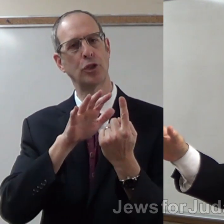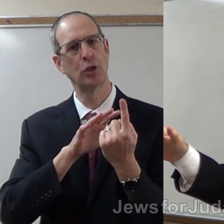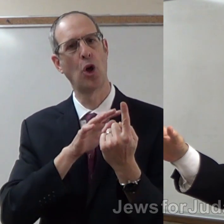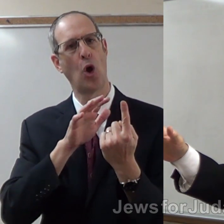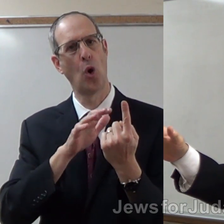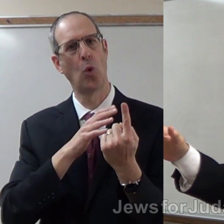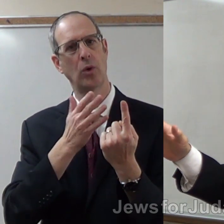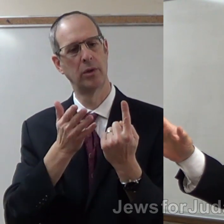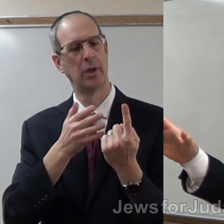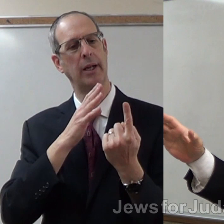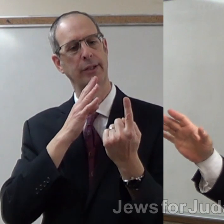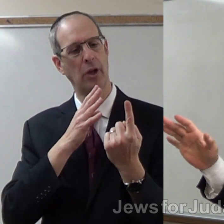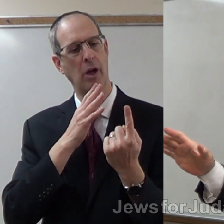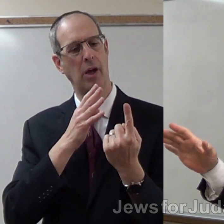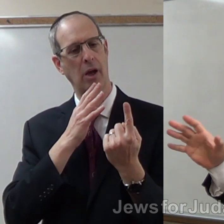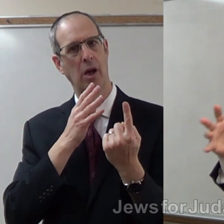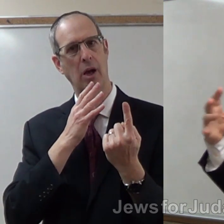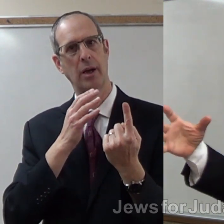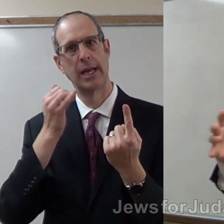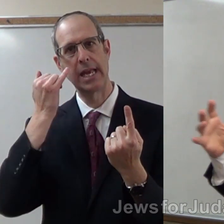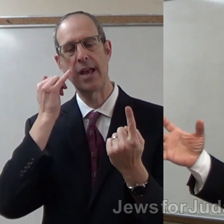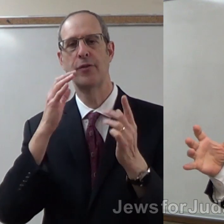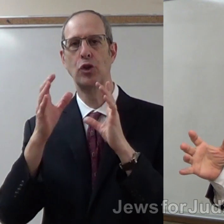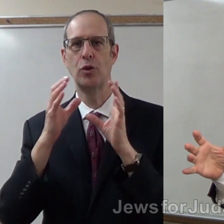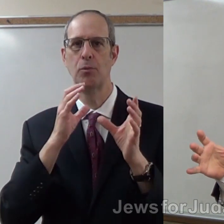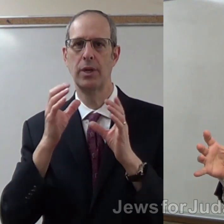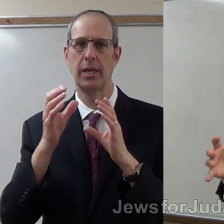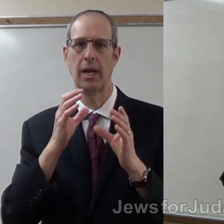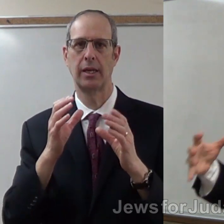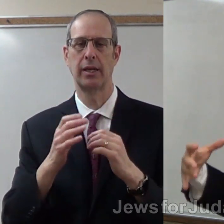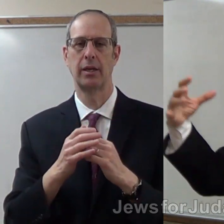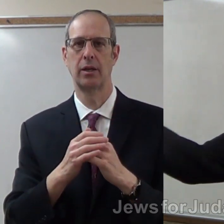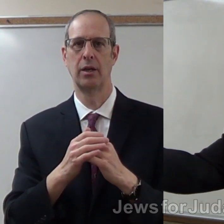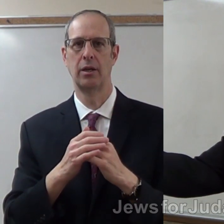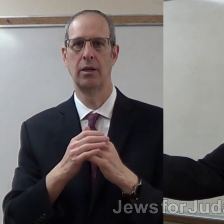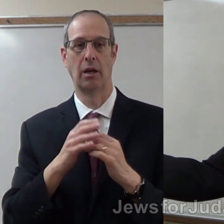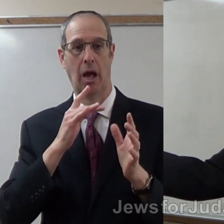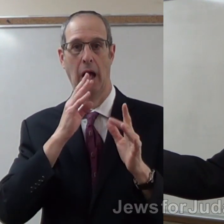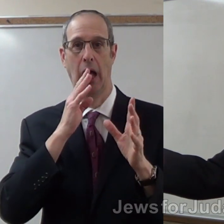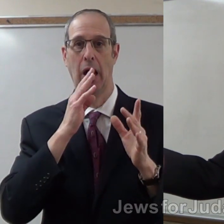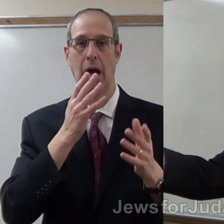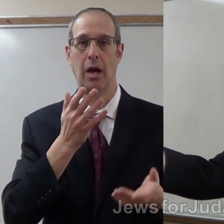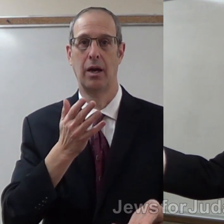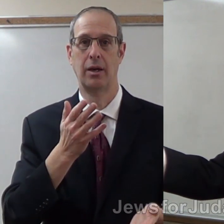slowly. Because when you're communicating very quickly,